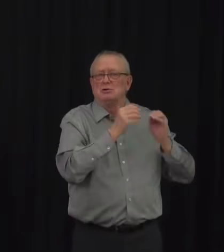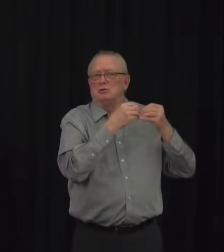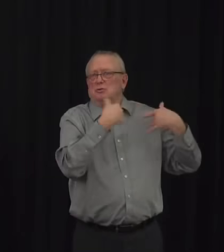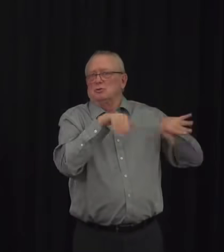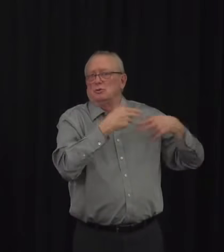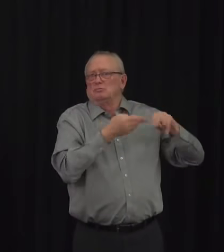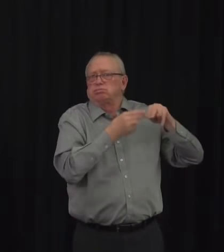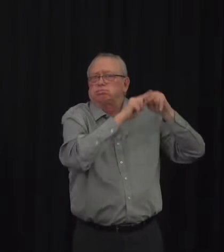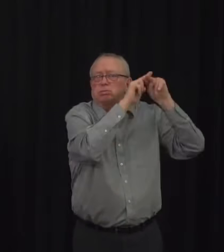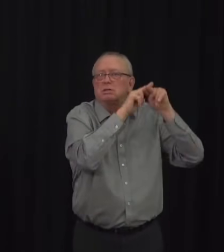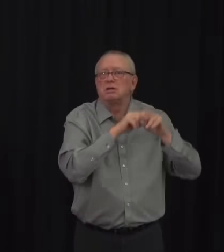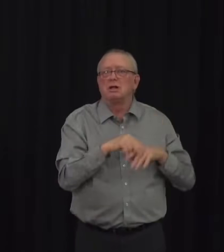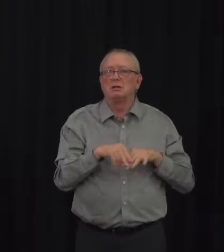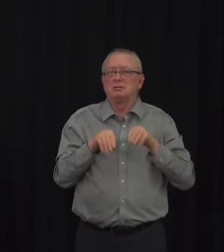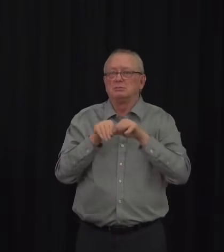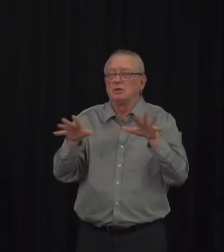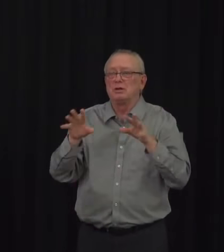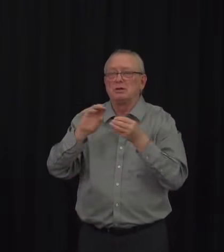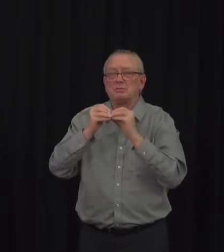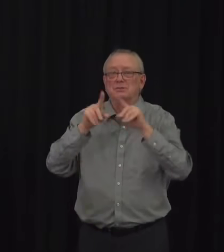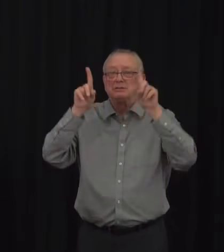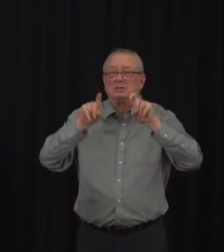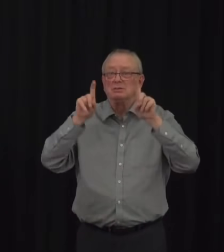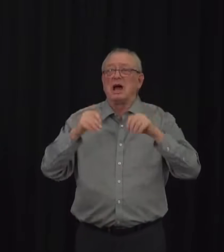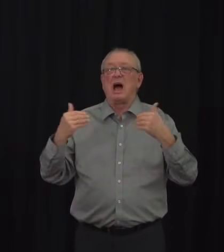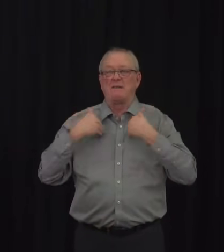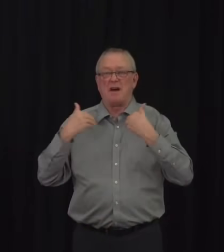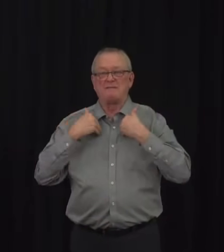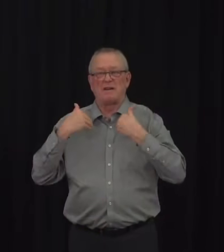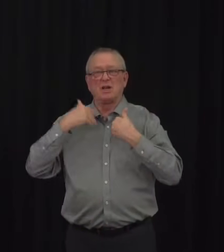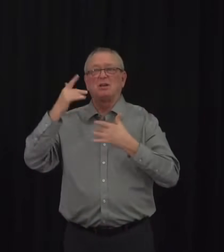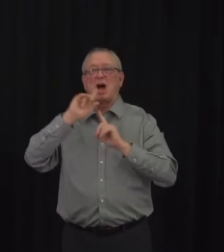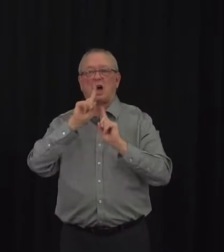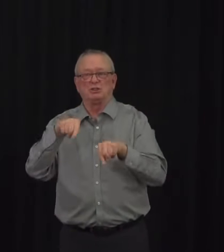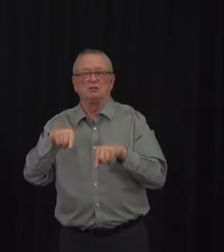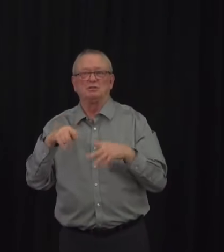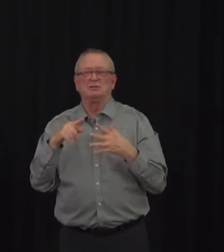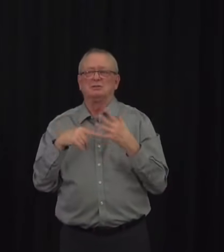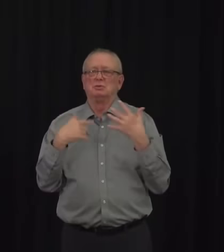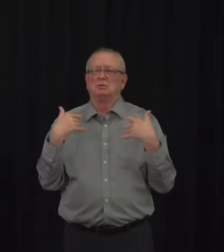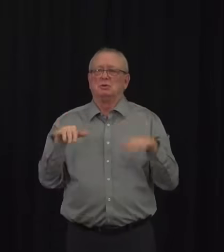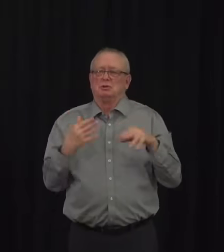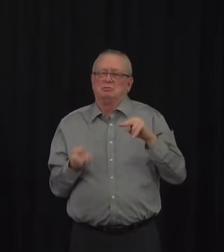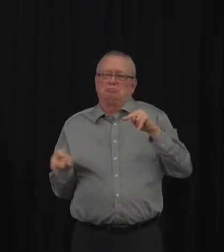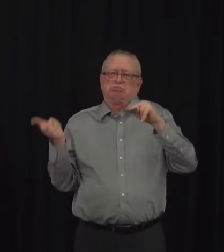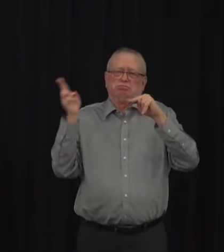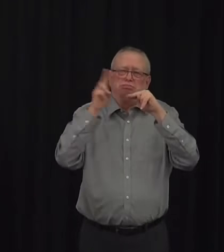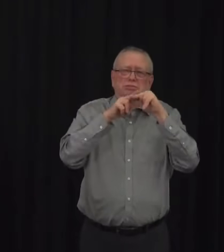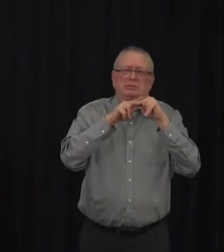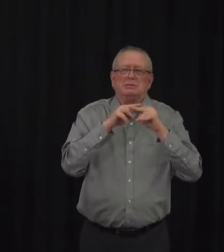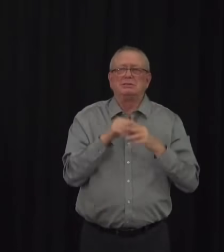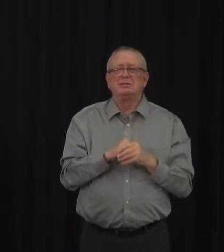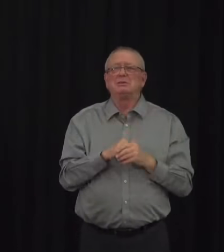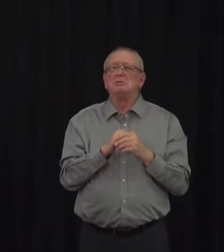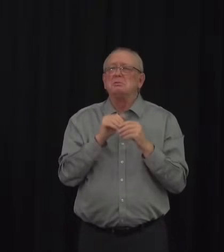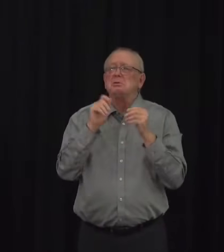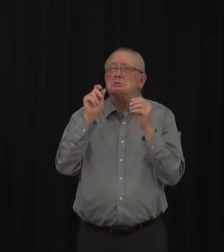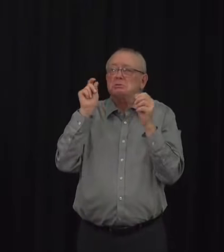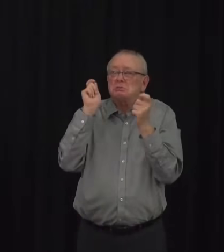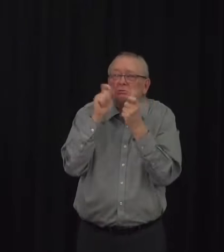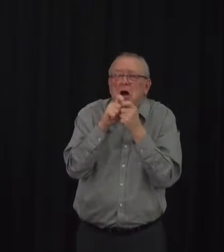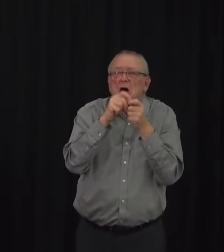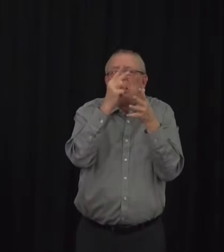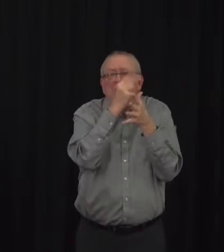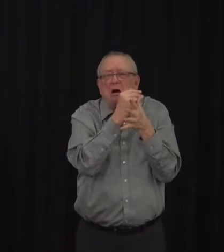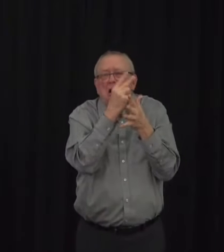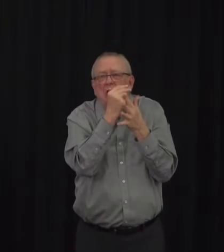would be convenient for people to have that roadmap laid out, but what we've always committed to in Alberta is being able to